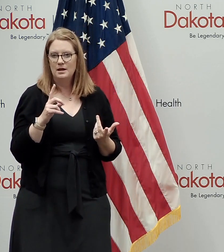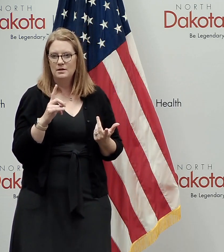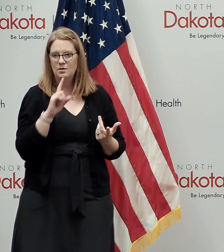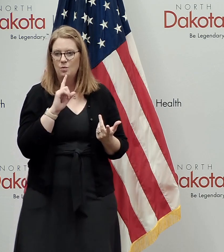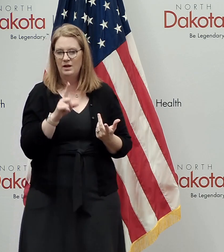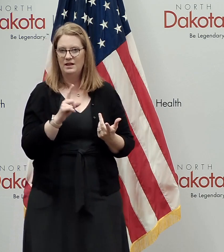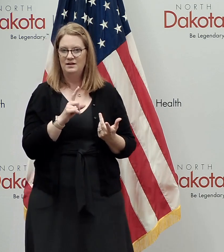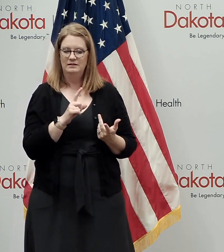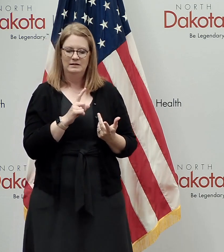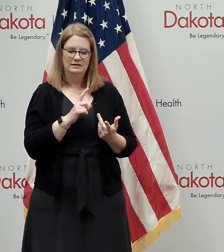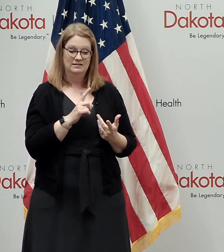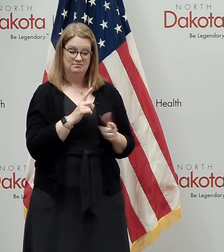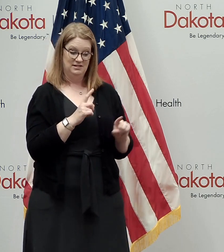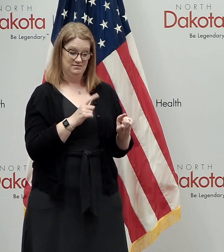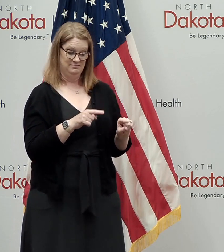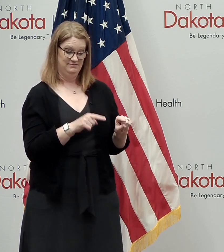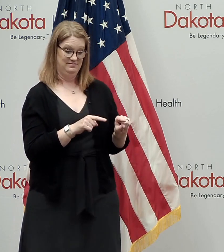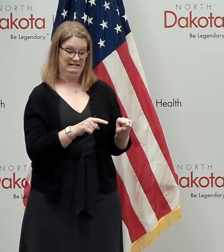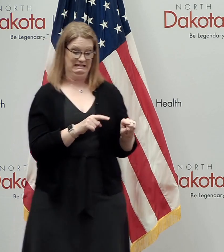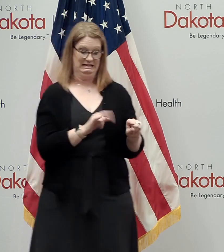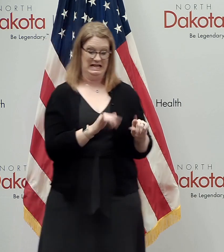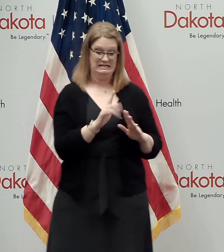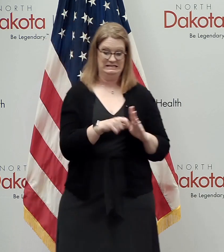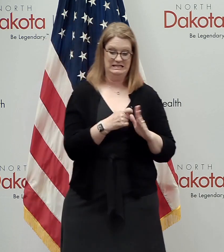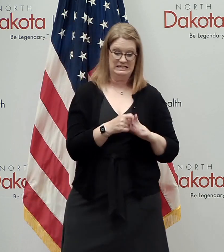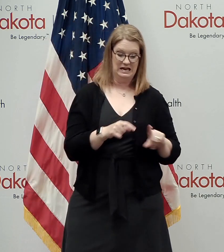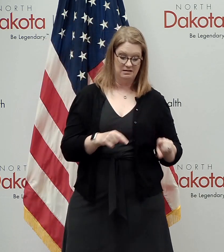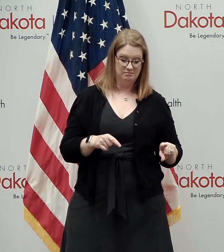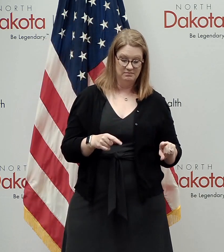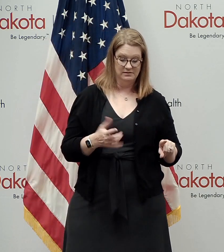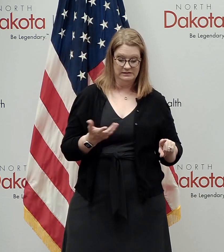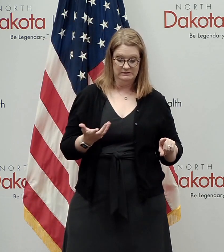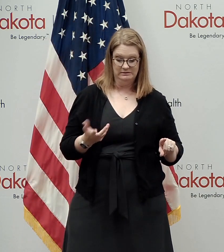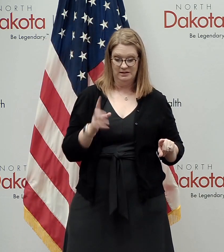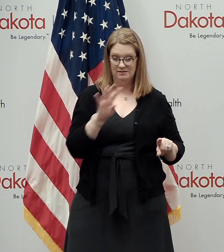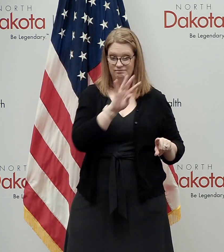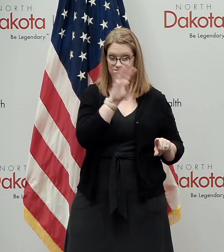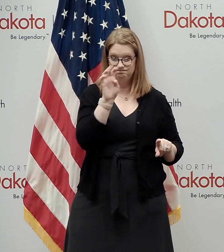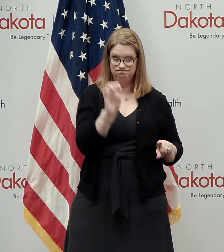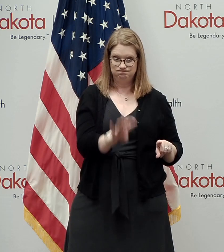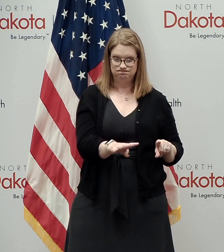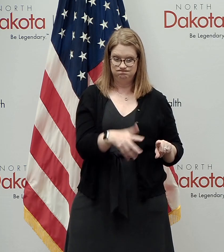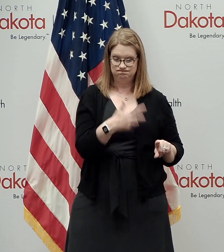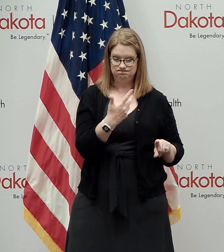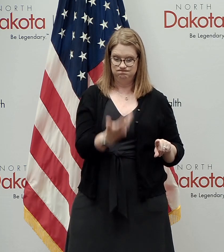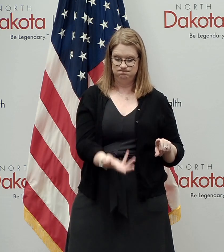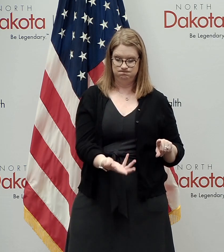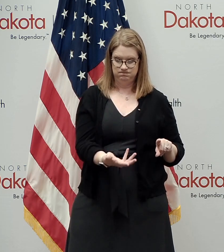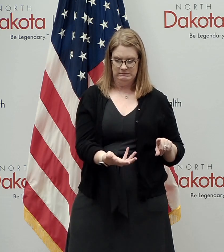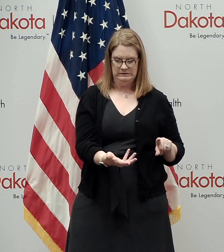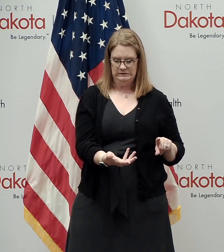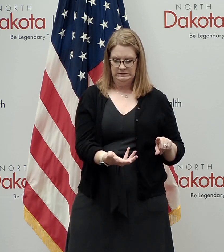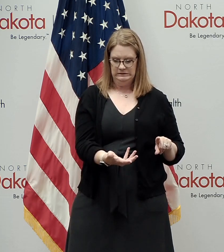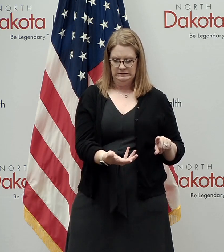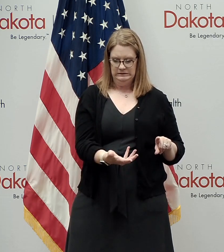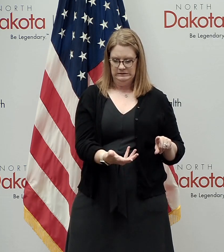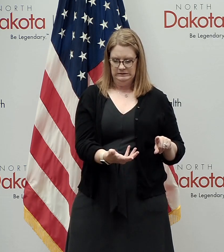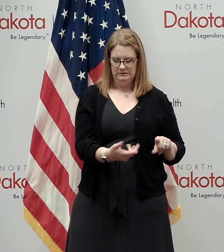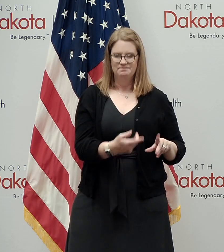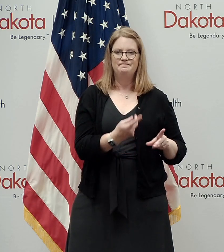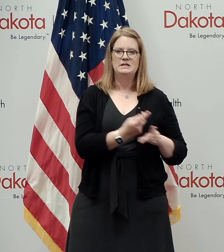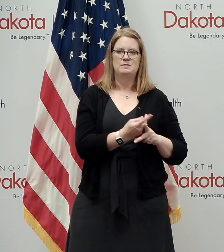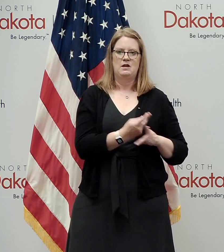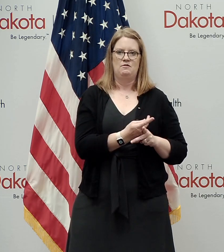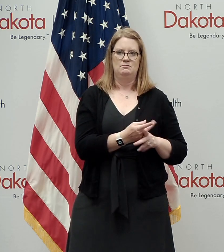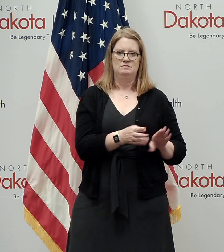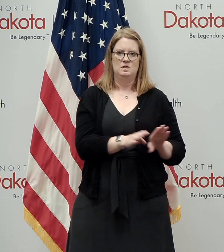made at the time on in terms of being cautious about people's lives when we didn't know the outcomes. We